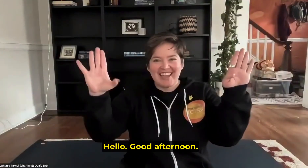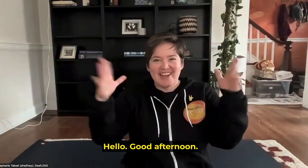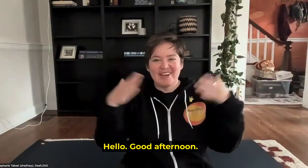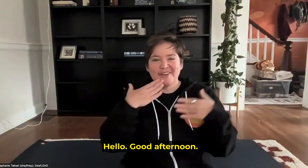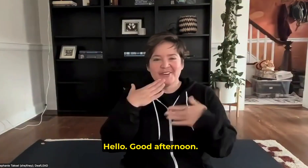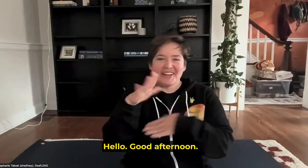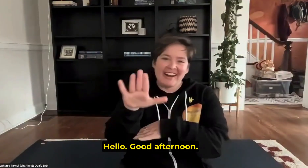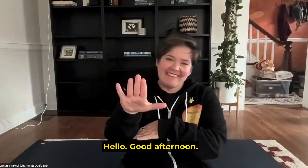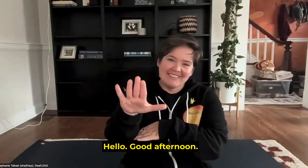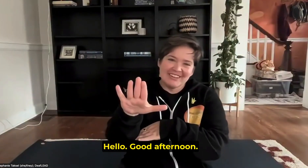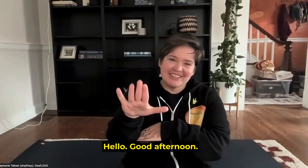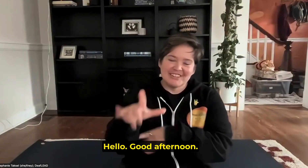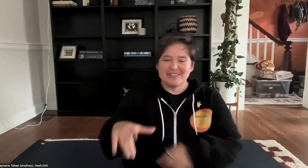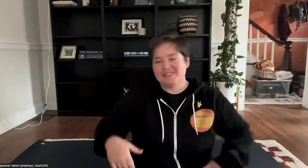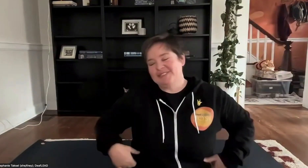Hello, good afternoon.